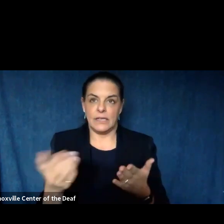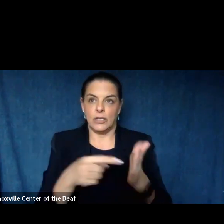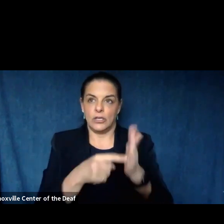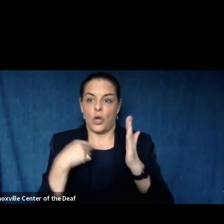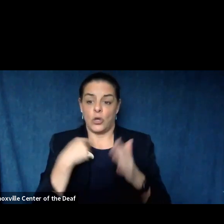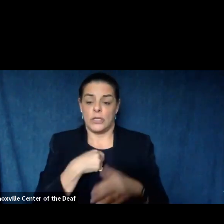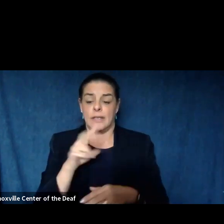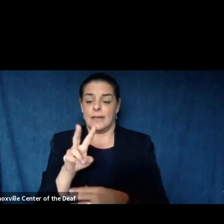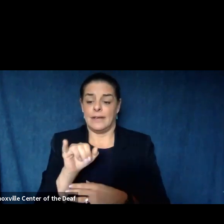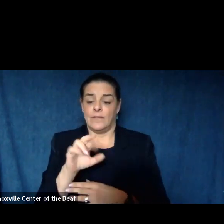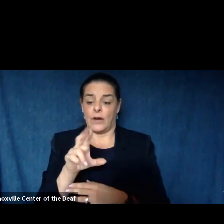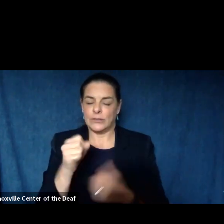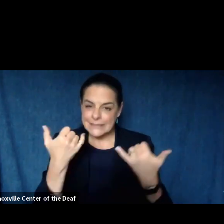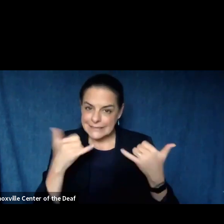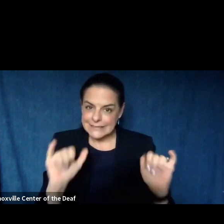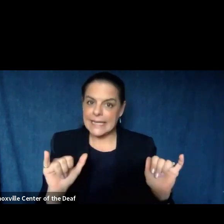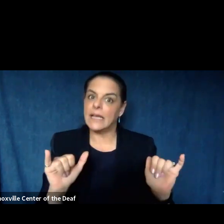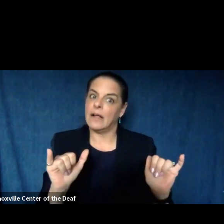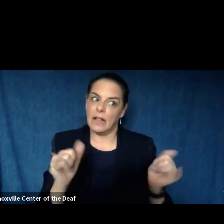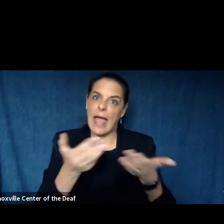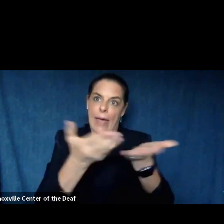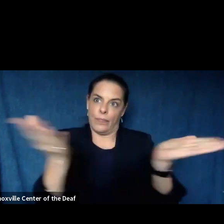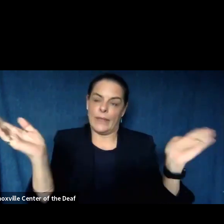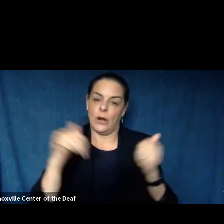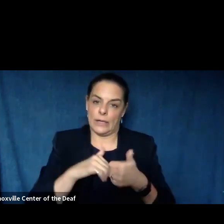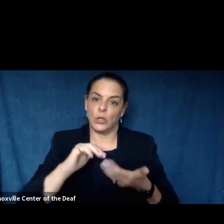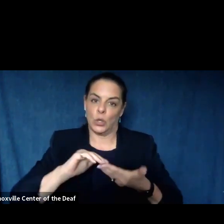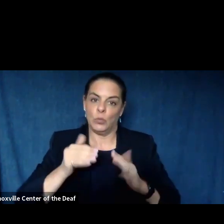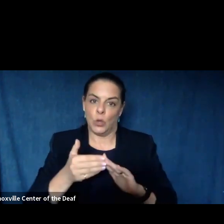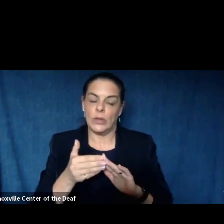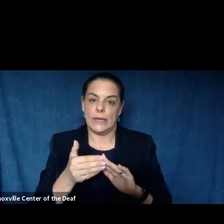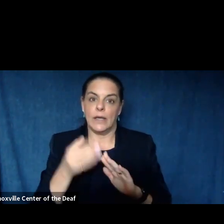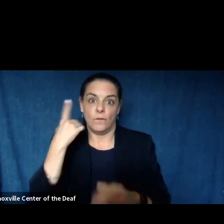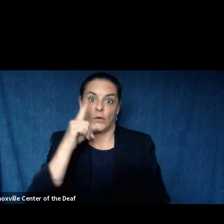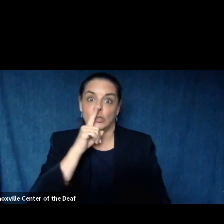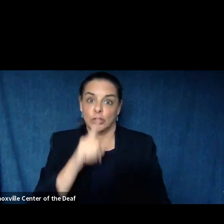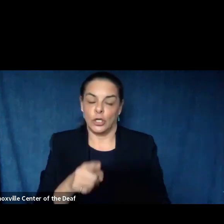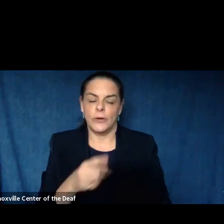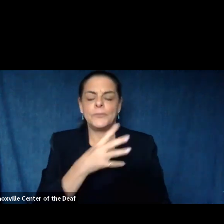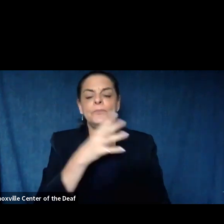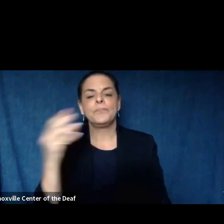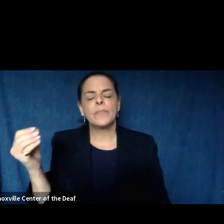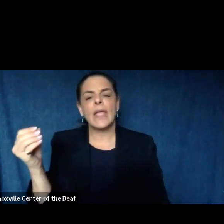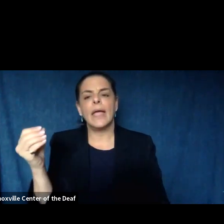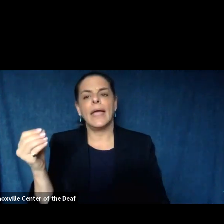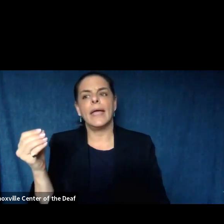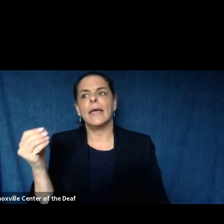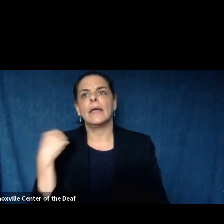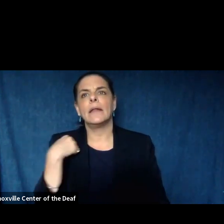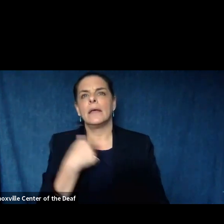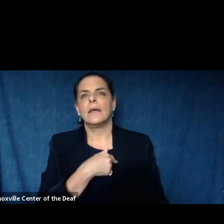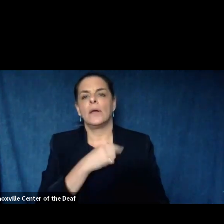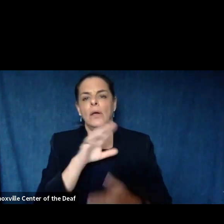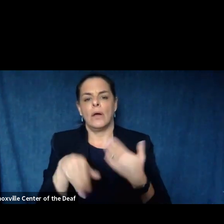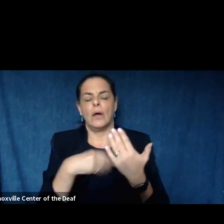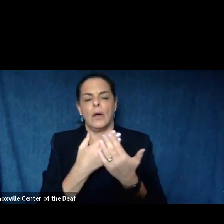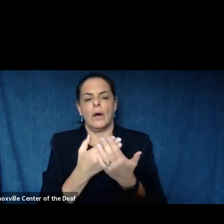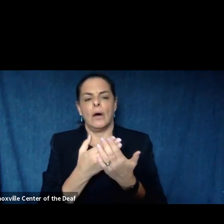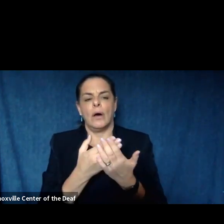virus is still very present in our community. And you know, observationally, we all see that